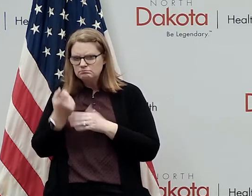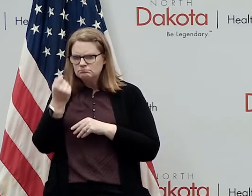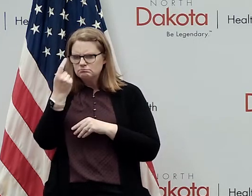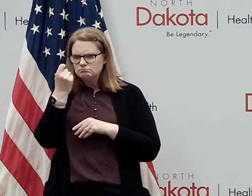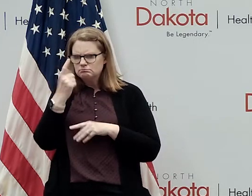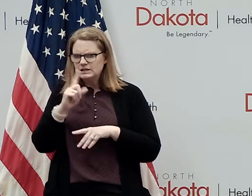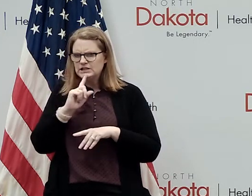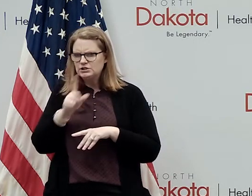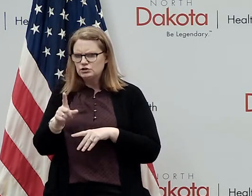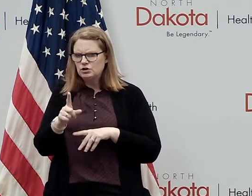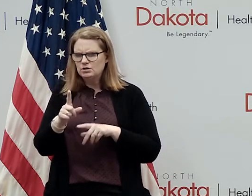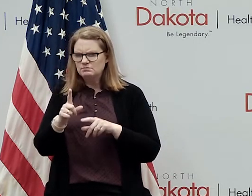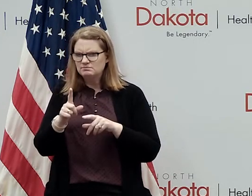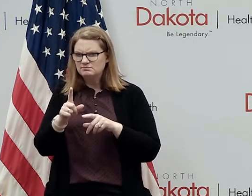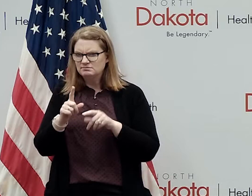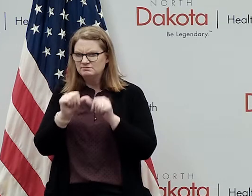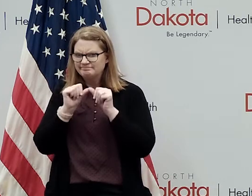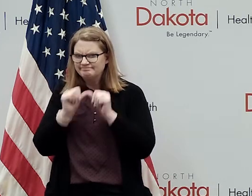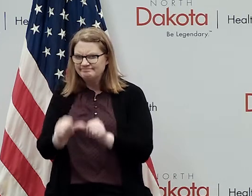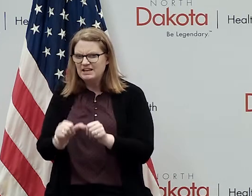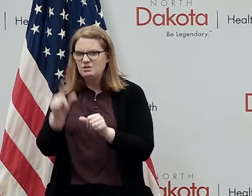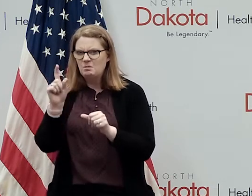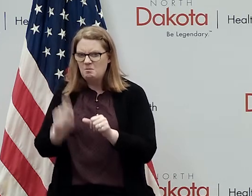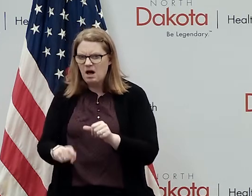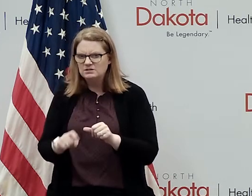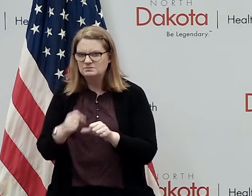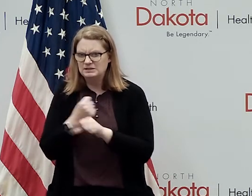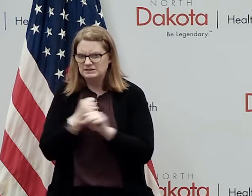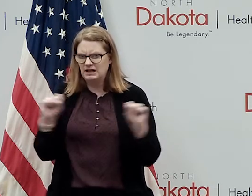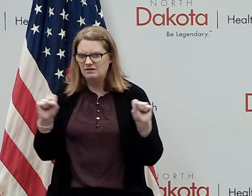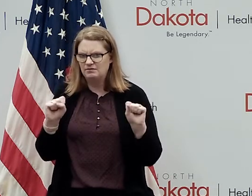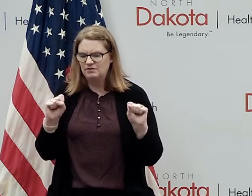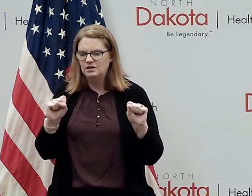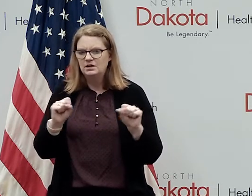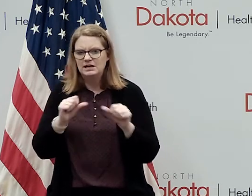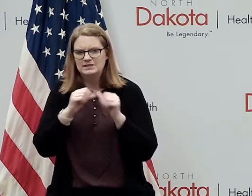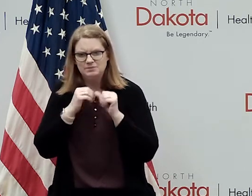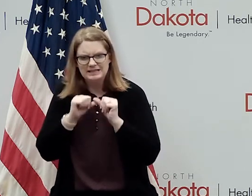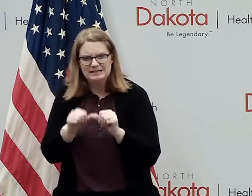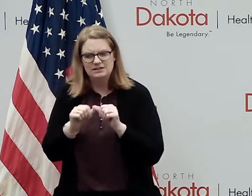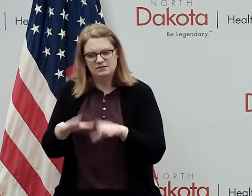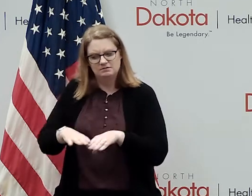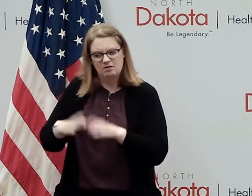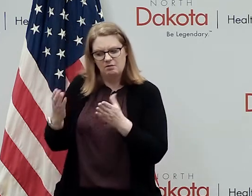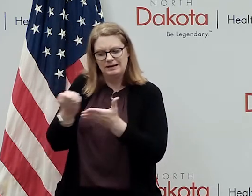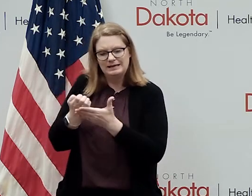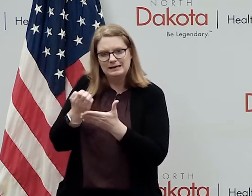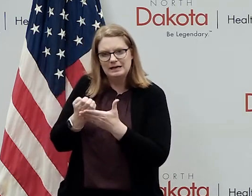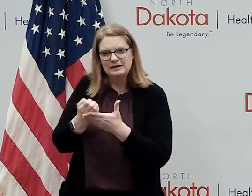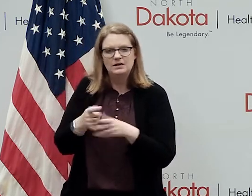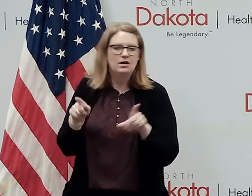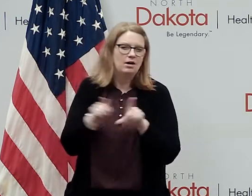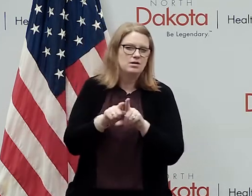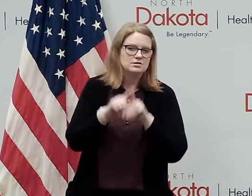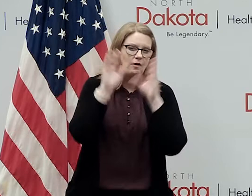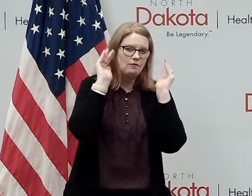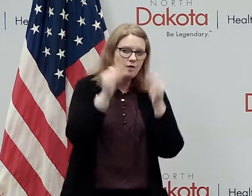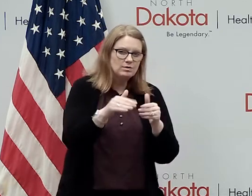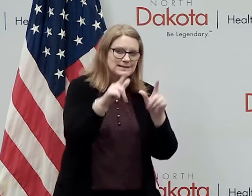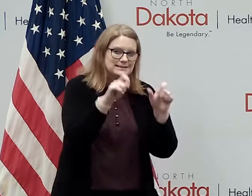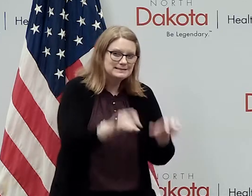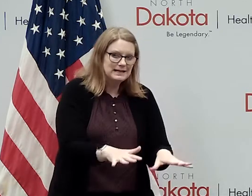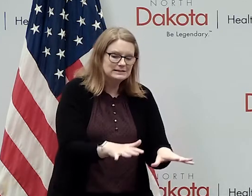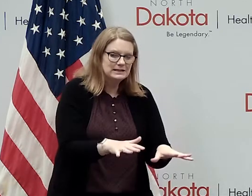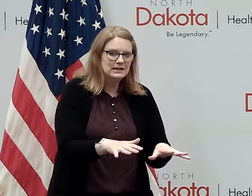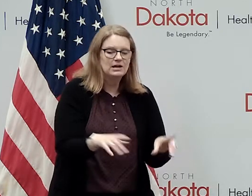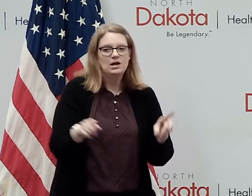stay on guard as we continue to move forward and open up our economy. We need to continue our focus on testing. We need to